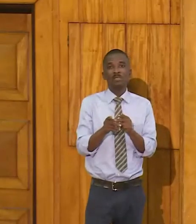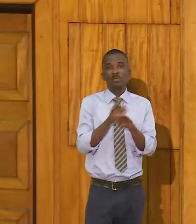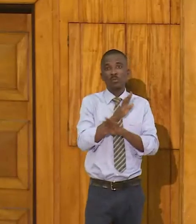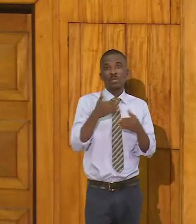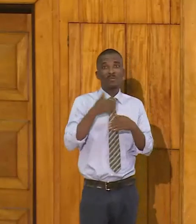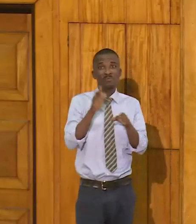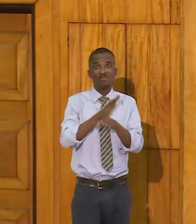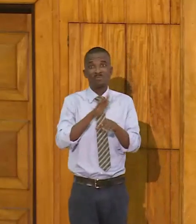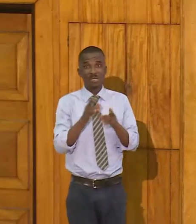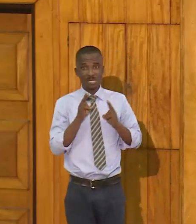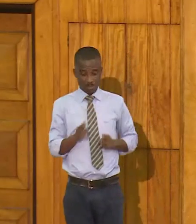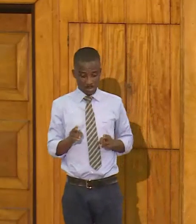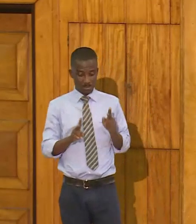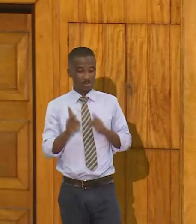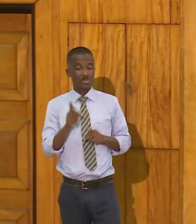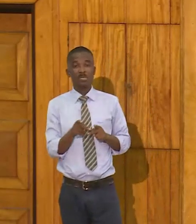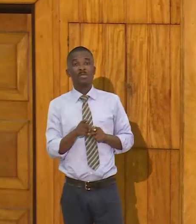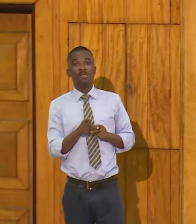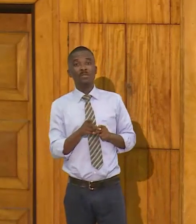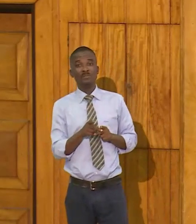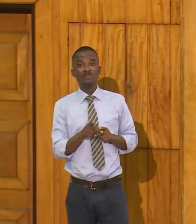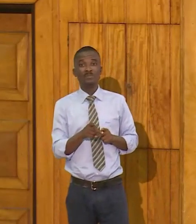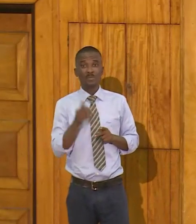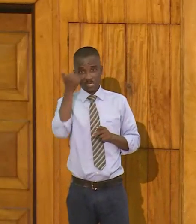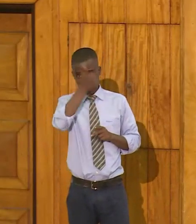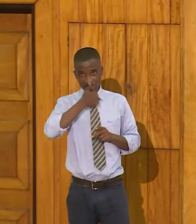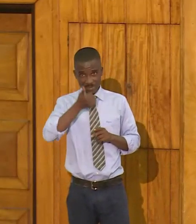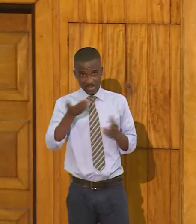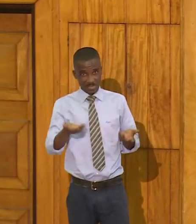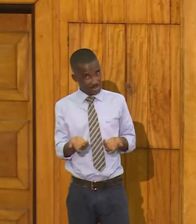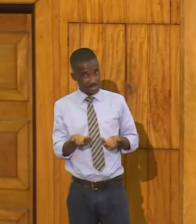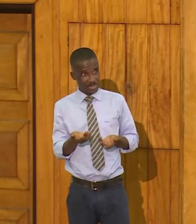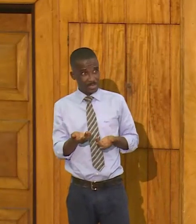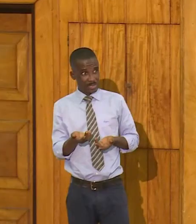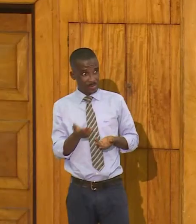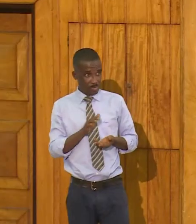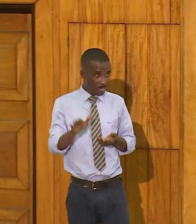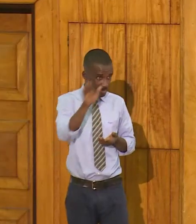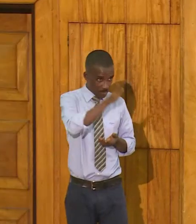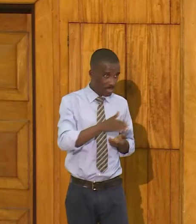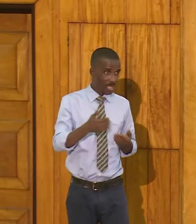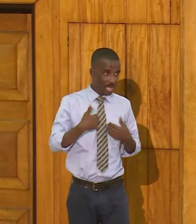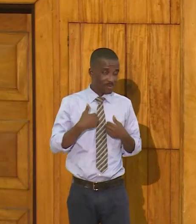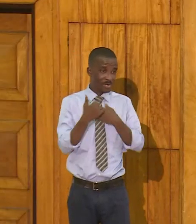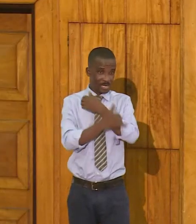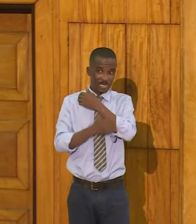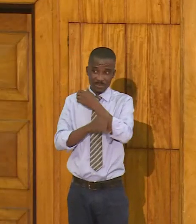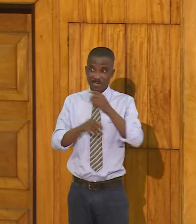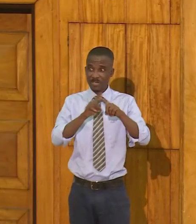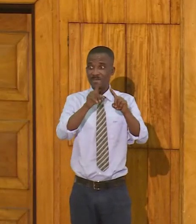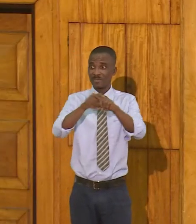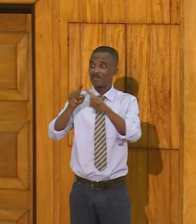resources, and we are all Africans here. I'm not seeing anybody anyway. Your color does not determine where you're coming from. but you discover that there are places you go